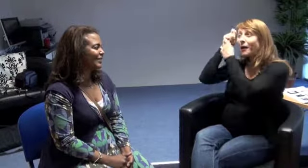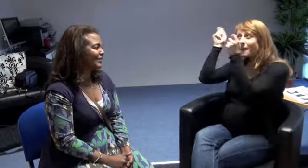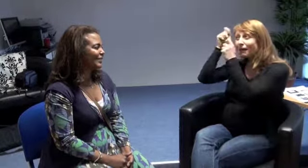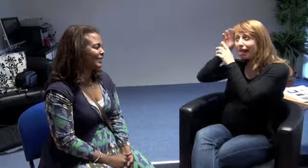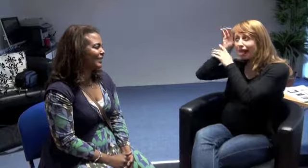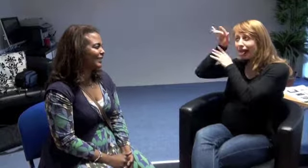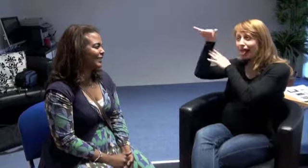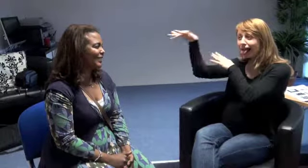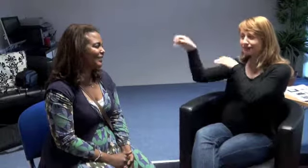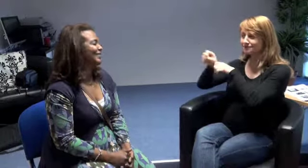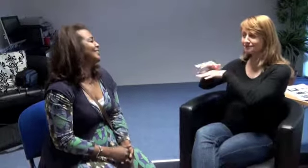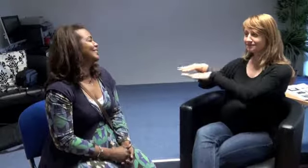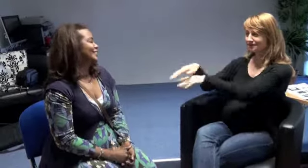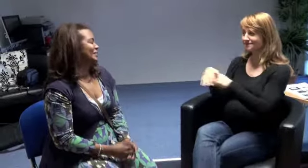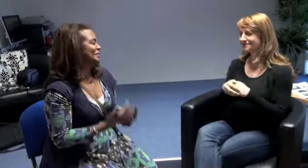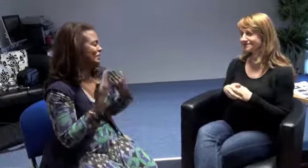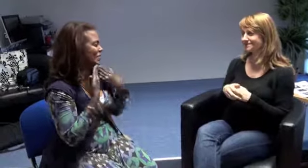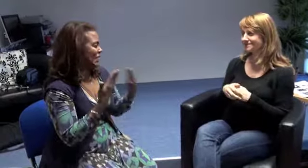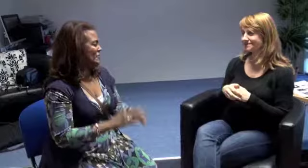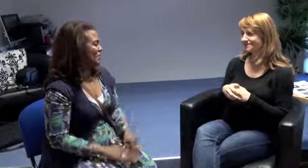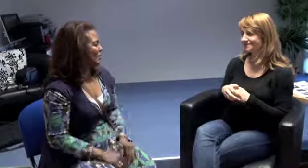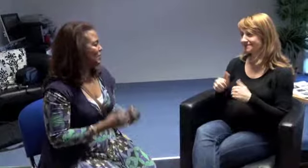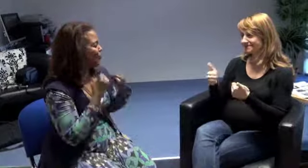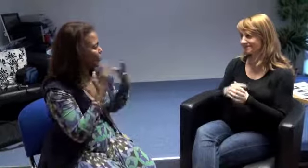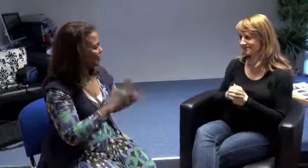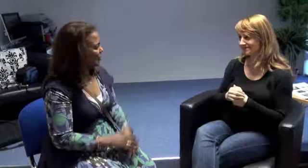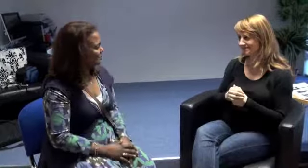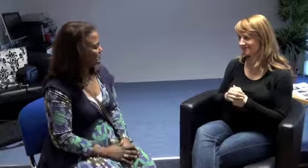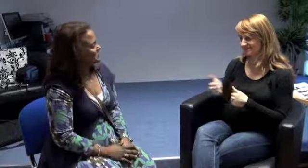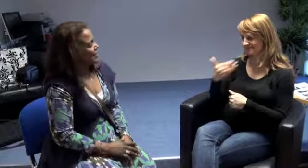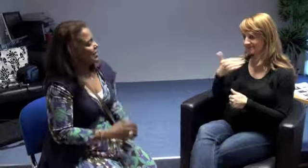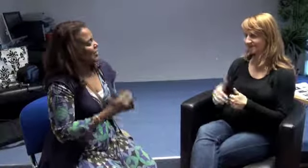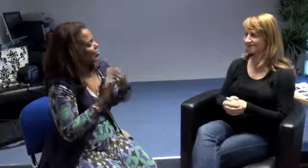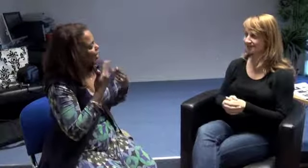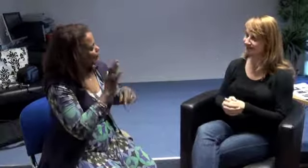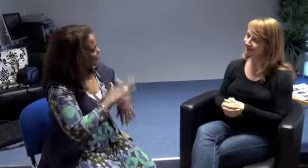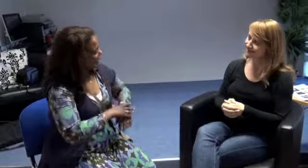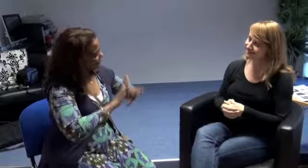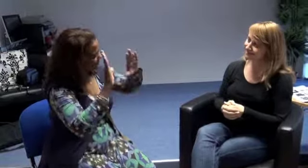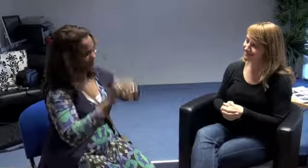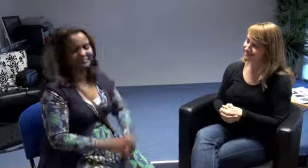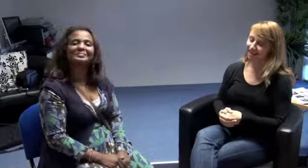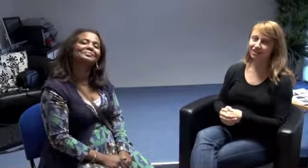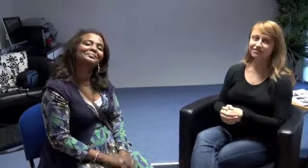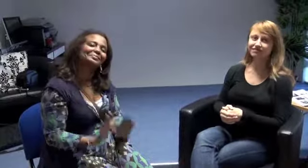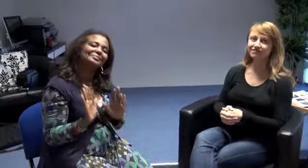mind somewhere, and I'm able to call upon it when I go home. Well, thank you for your time and such an interesting story. You're